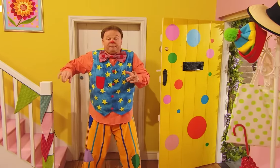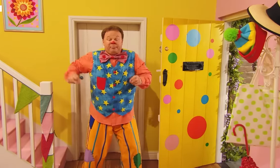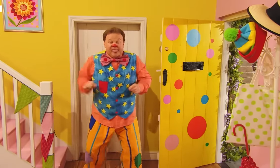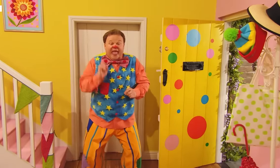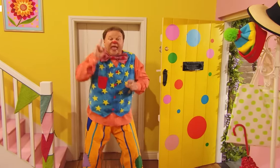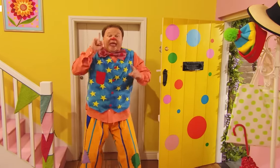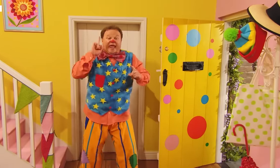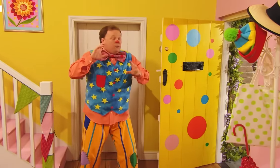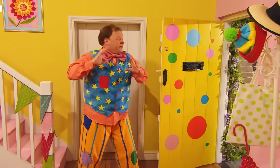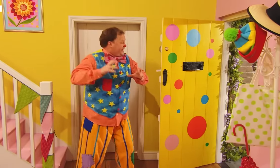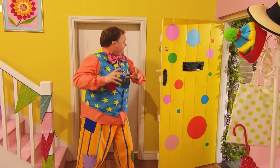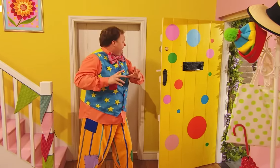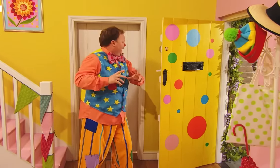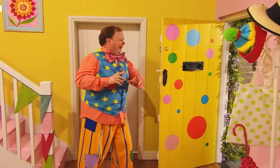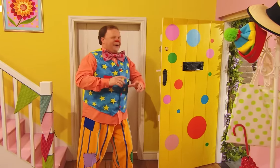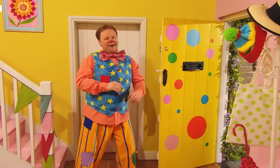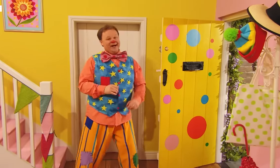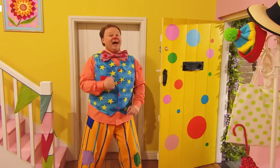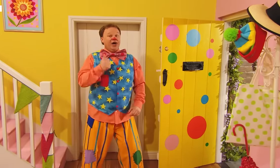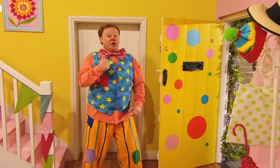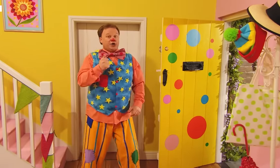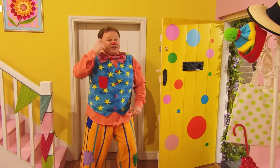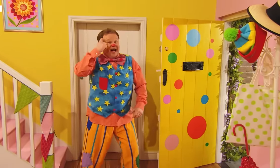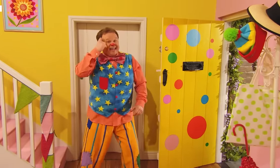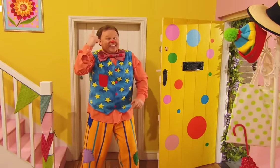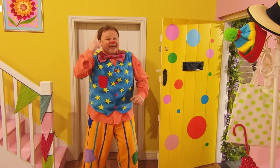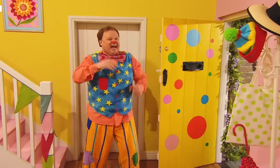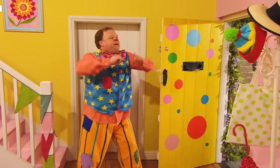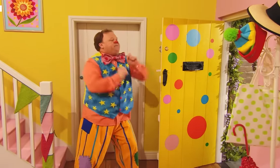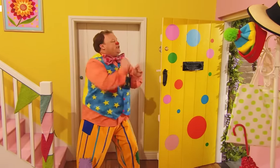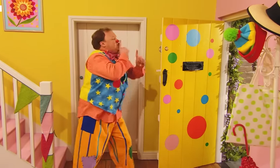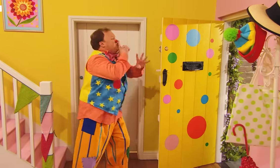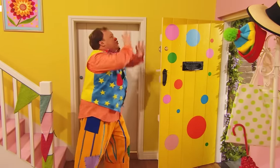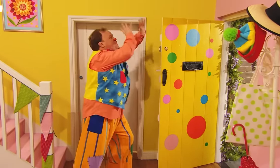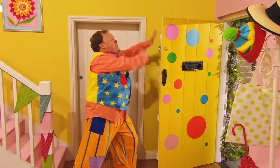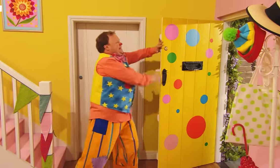Tumble? Oh, good idea.